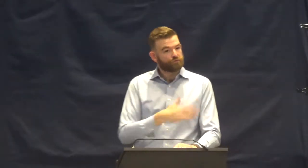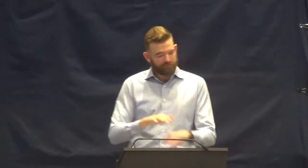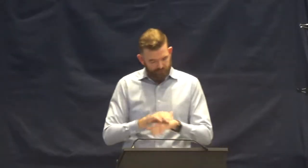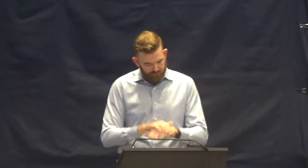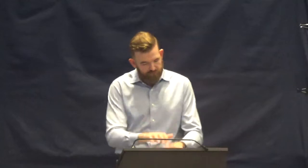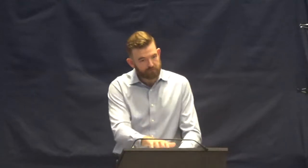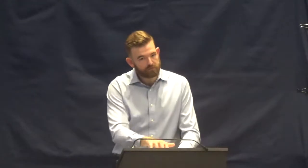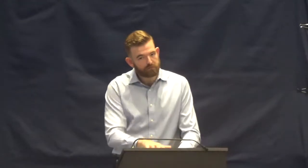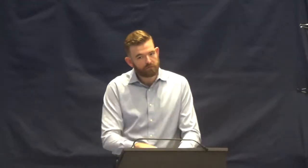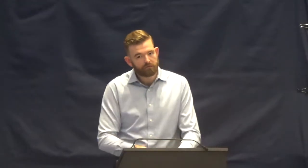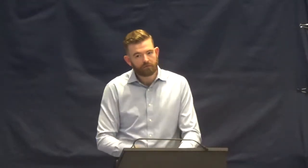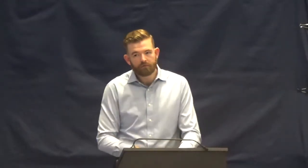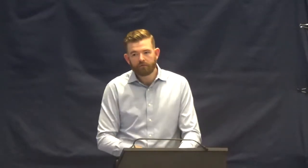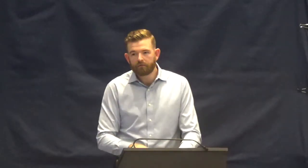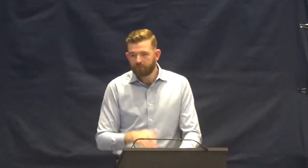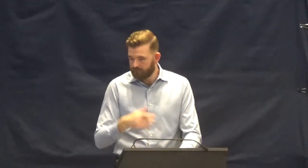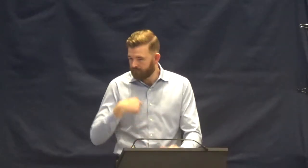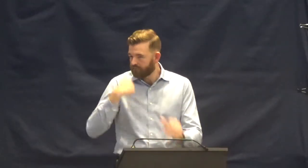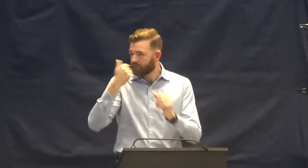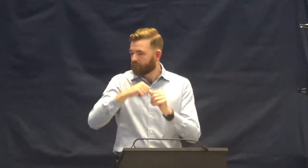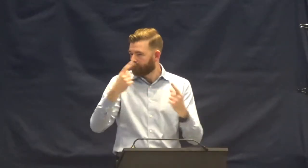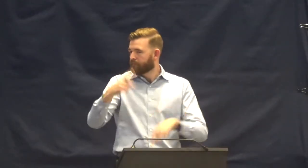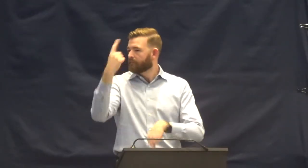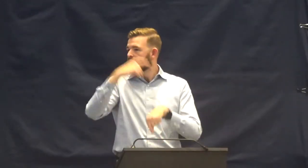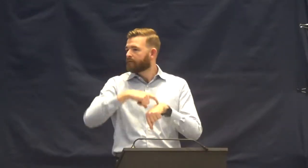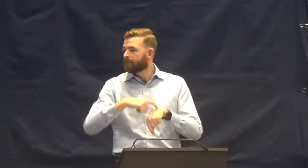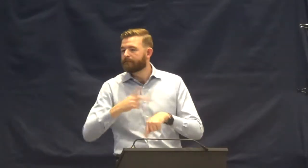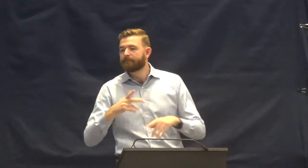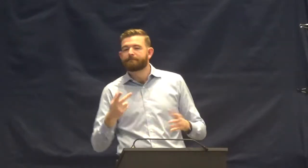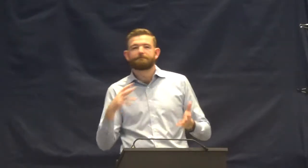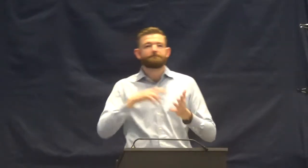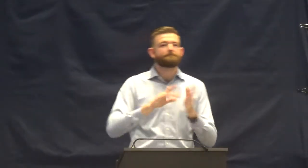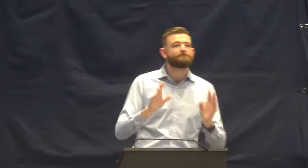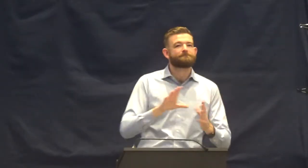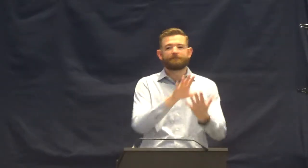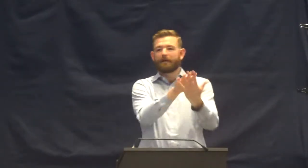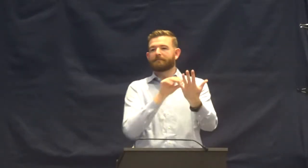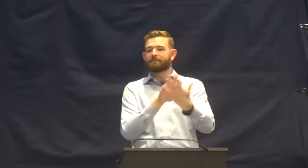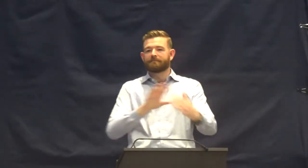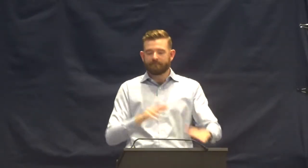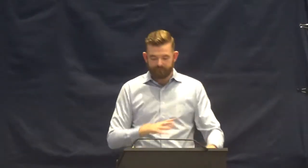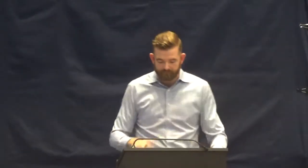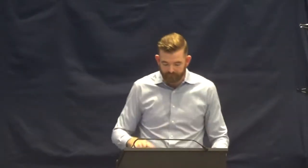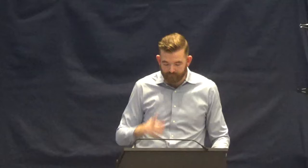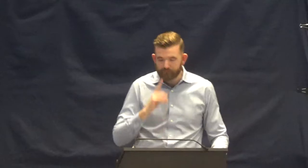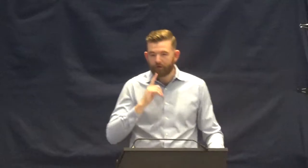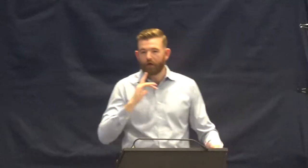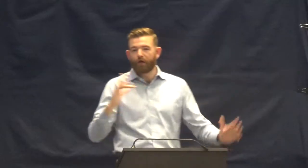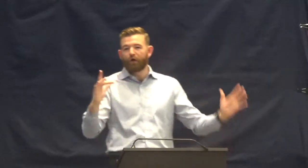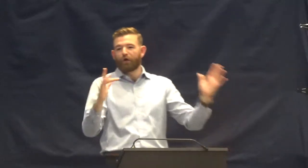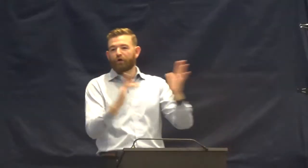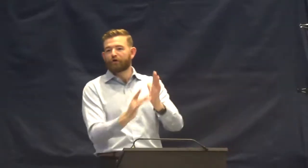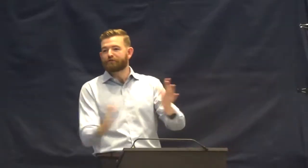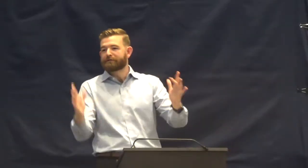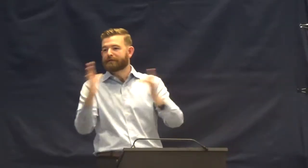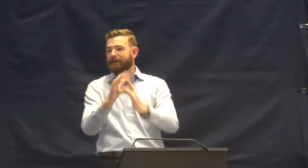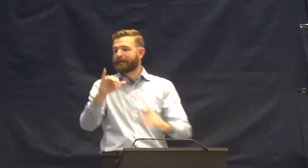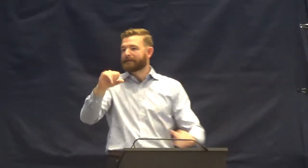ASL. You know, deaf people have ASL as their language, not English. And often people will just try and do it right